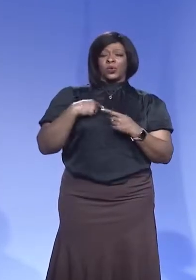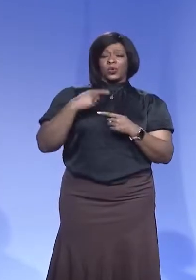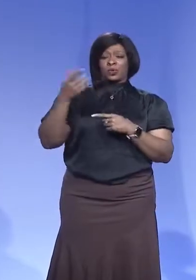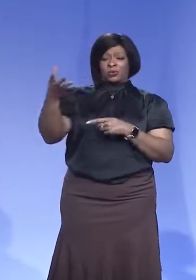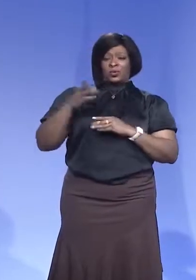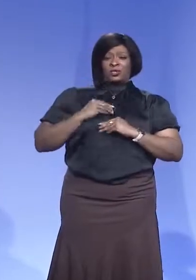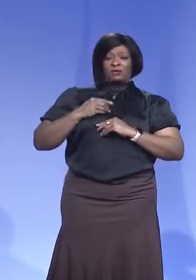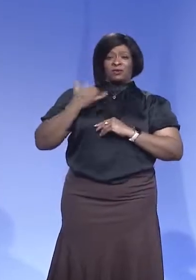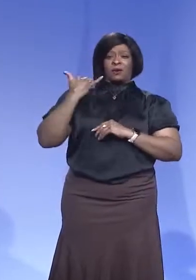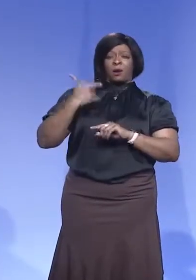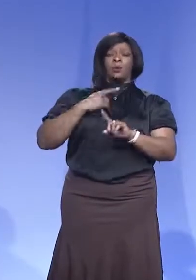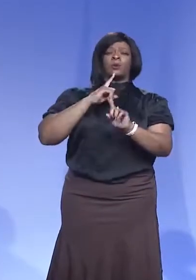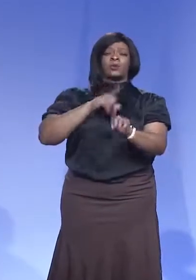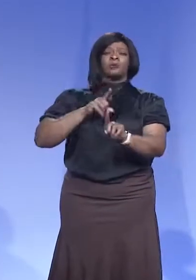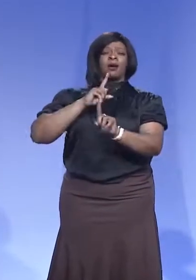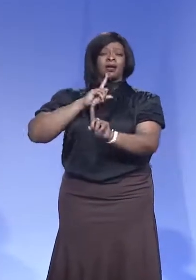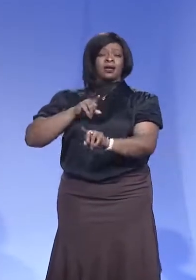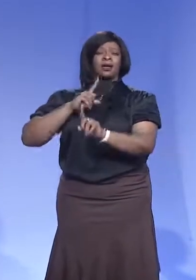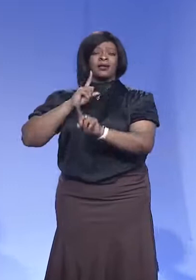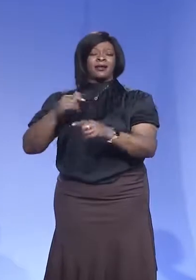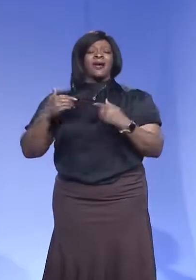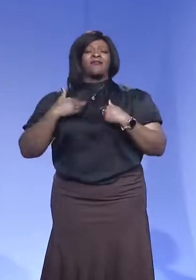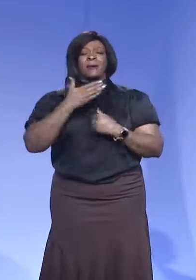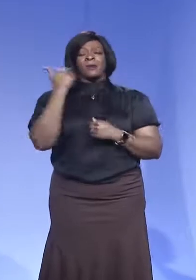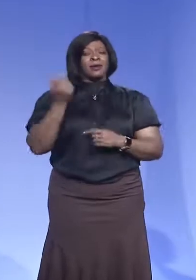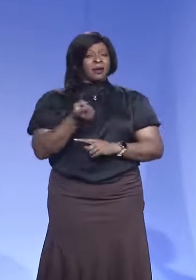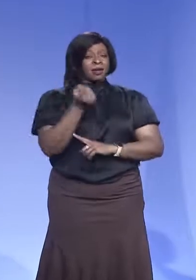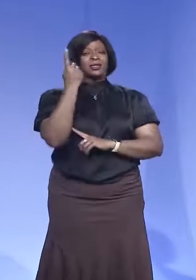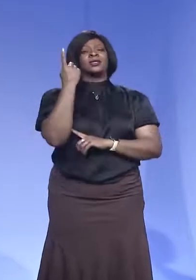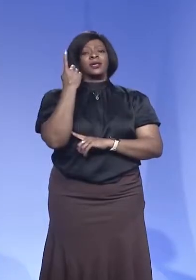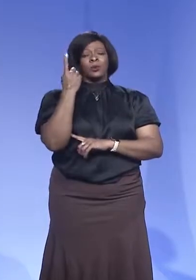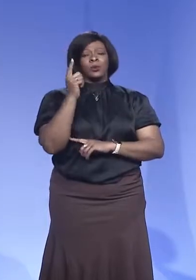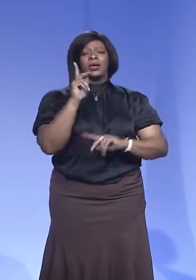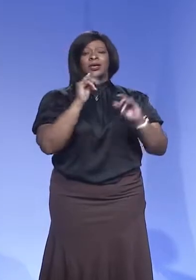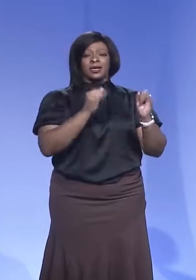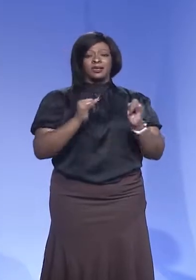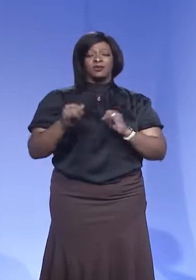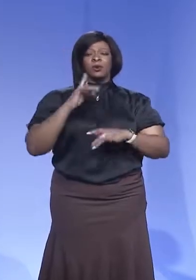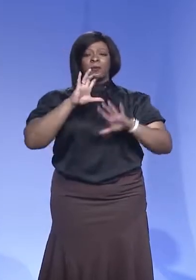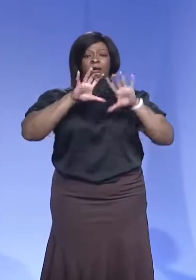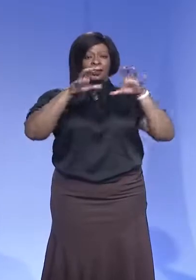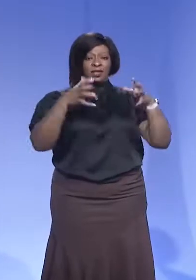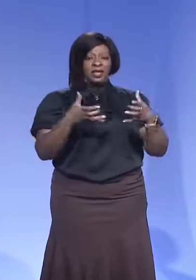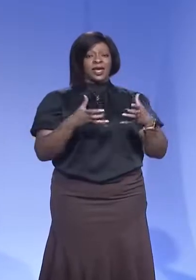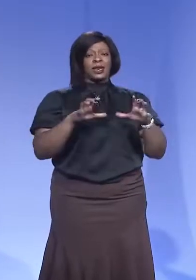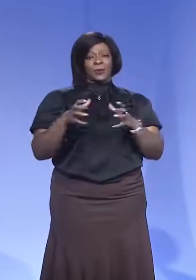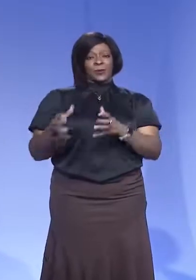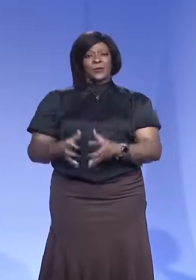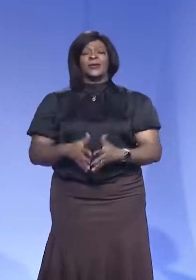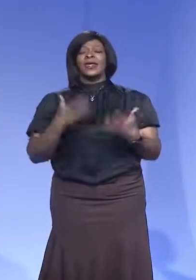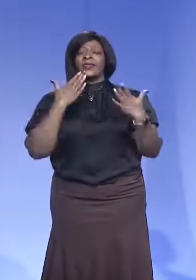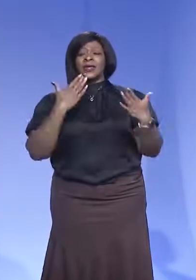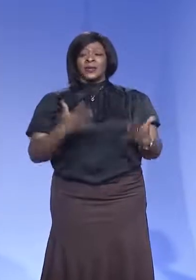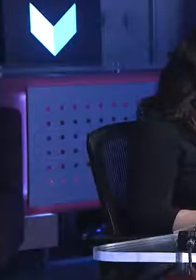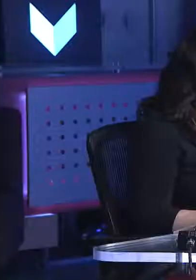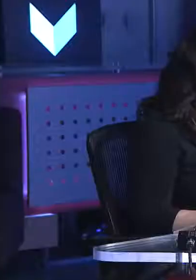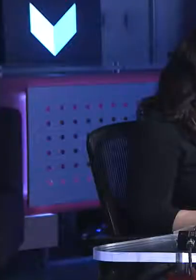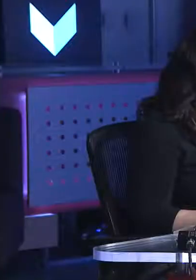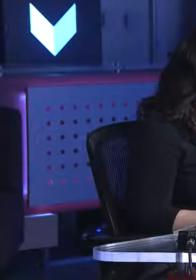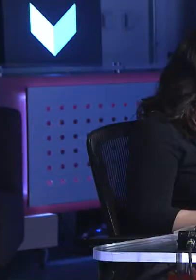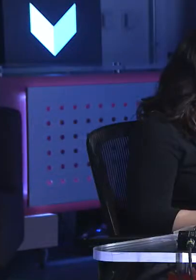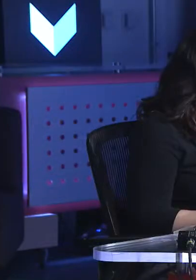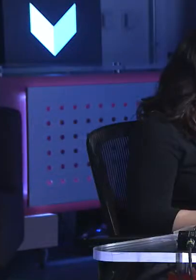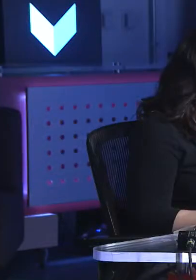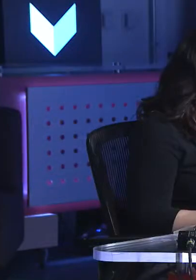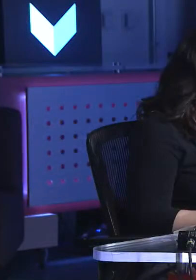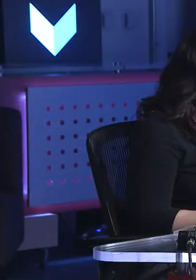we're responsive so that we have a better understanding of where individuals would fall within those categories. Thank you. Catherine